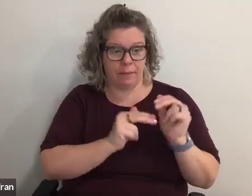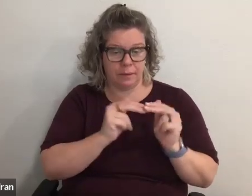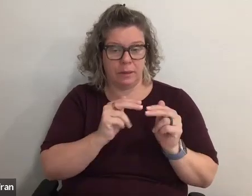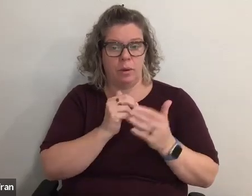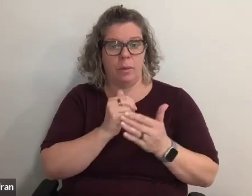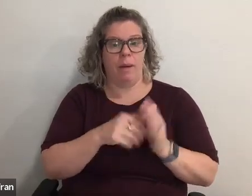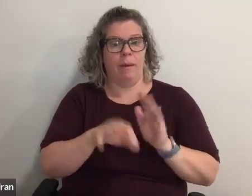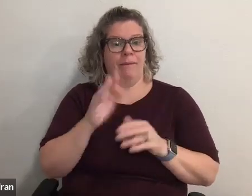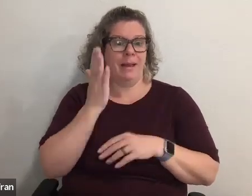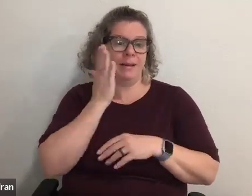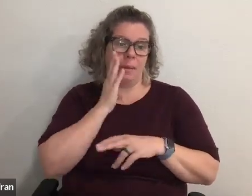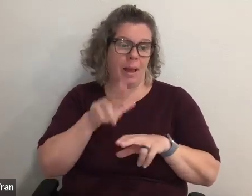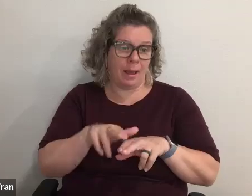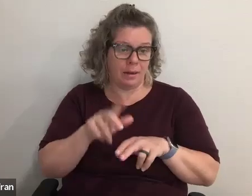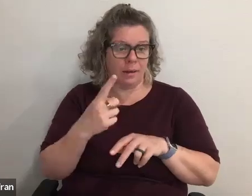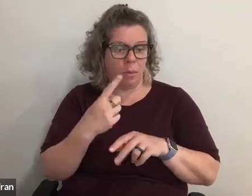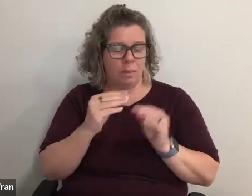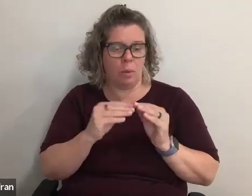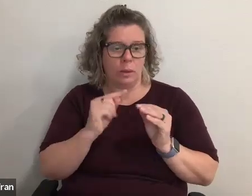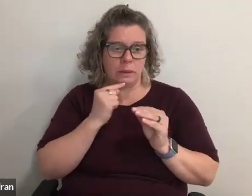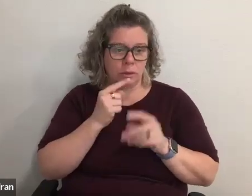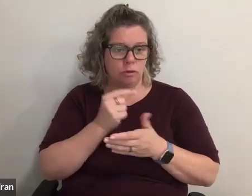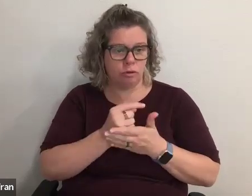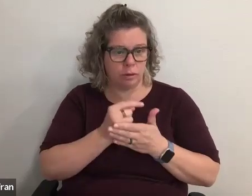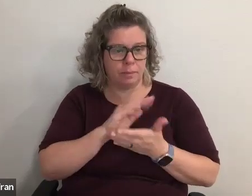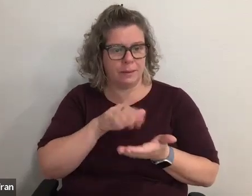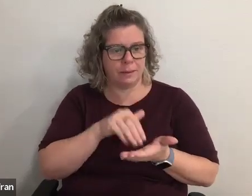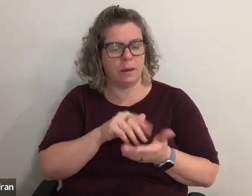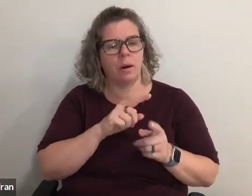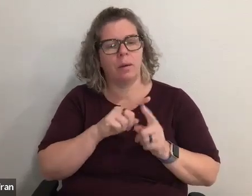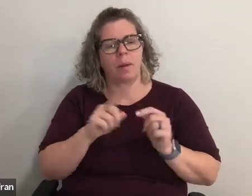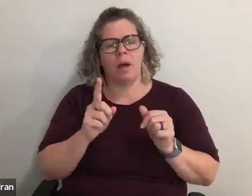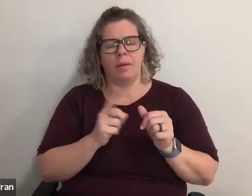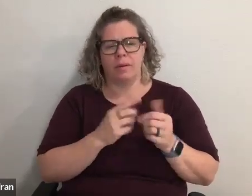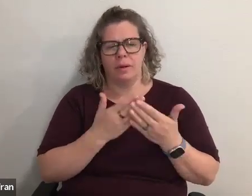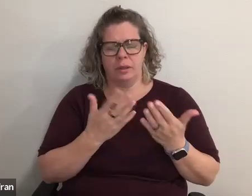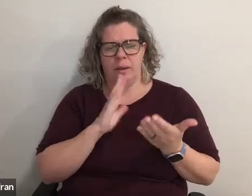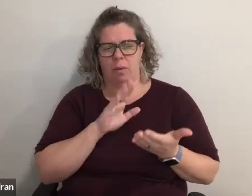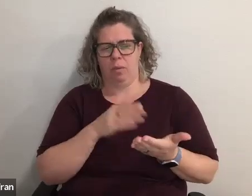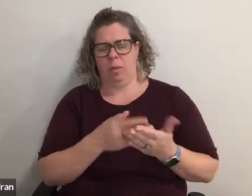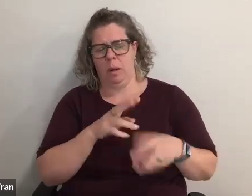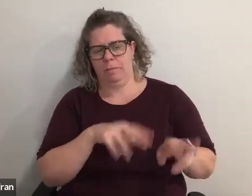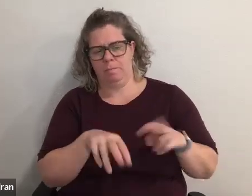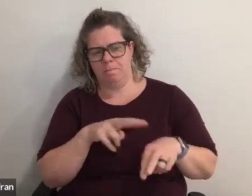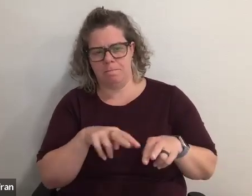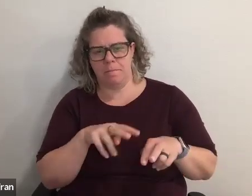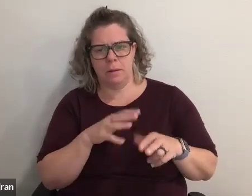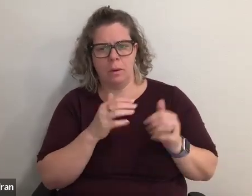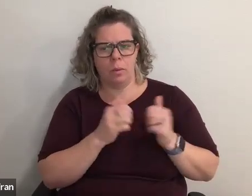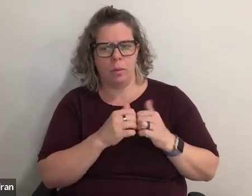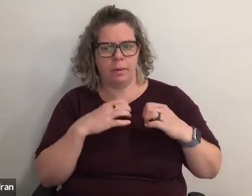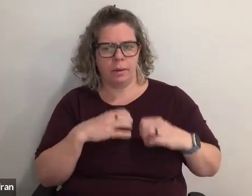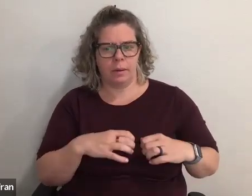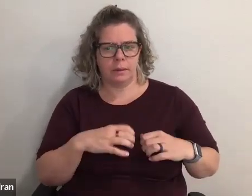bed in one of those. But if, one of the things that we're always going to look at first when our teams get on site and on scene with the